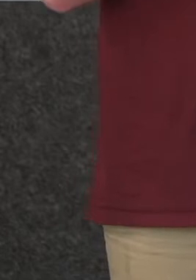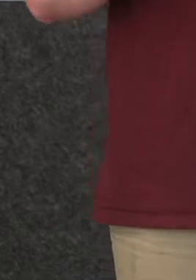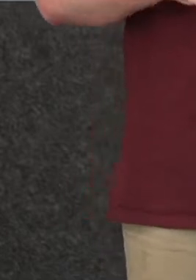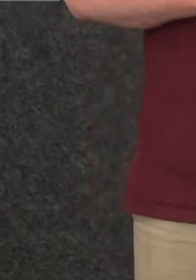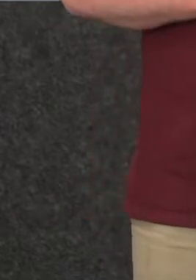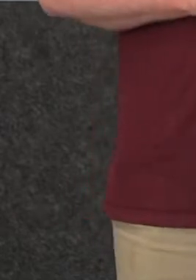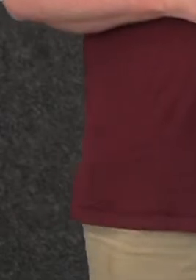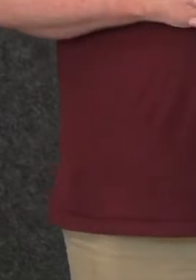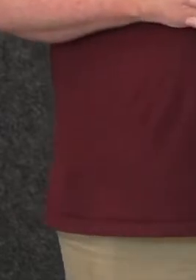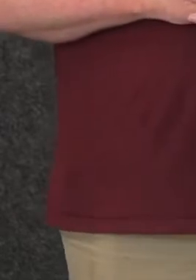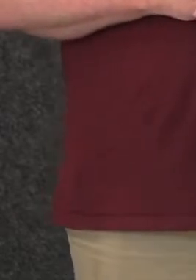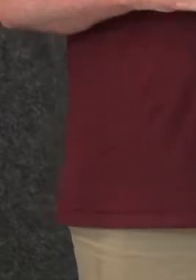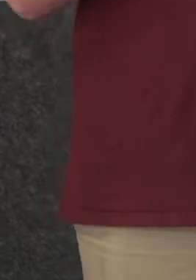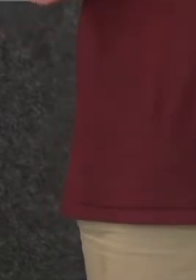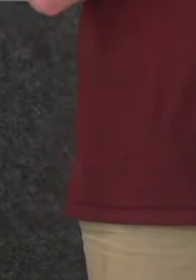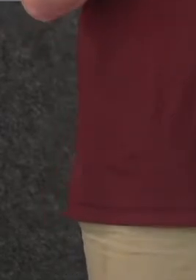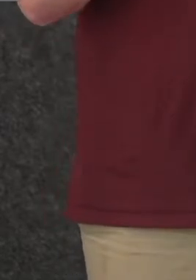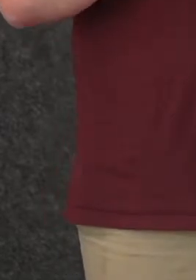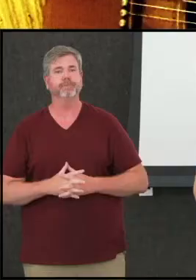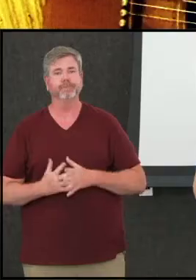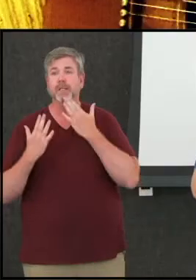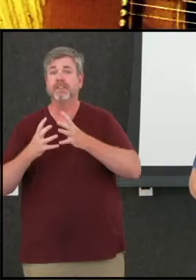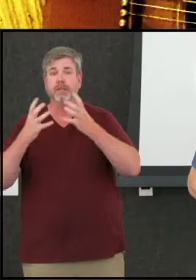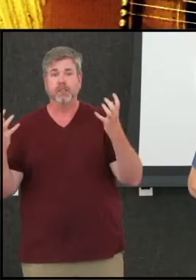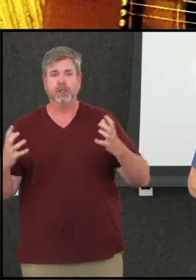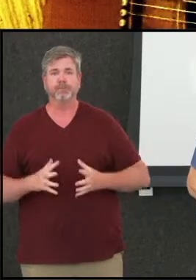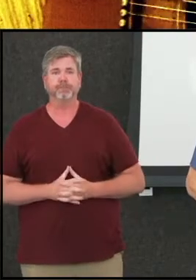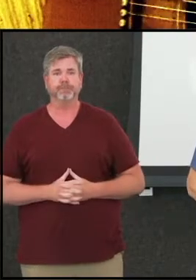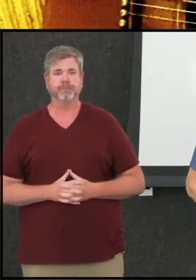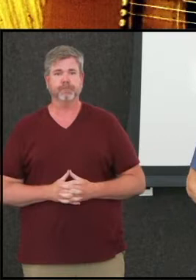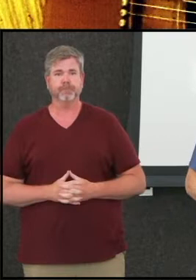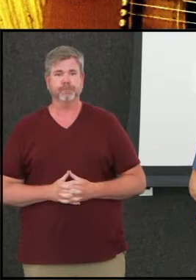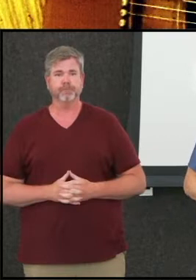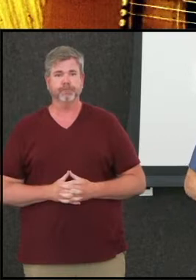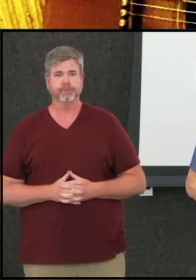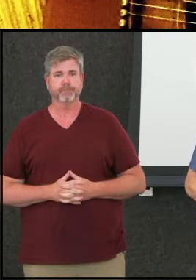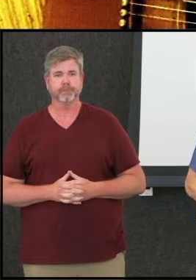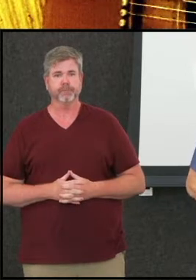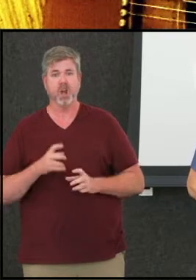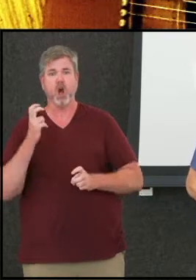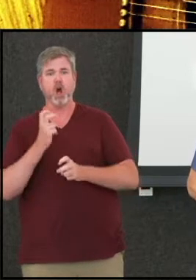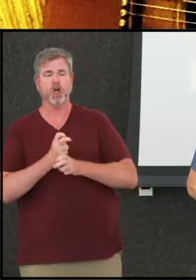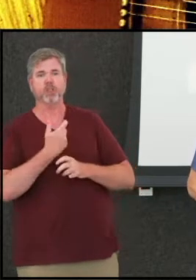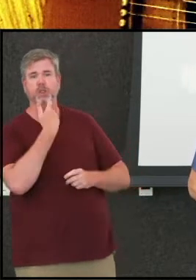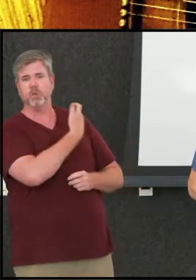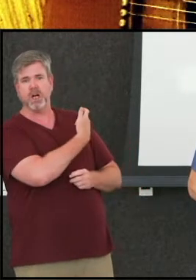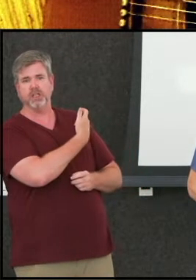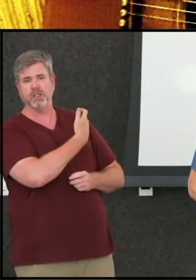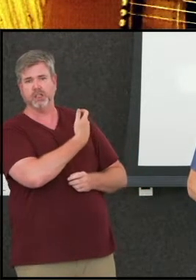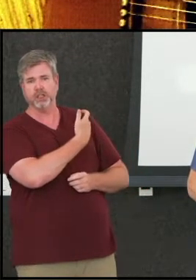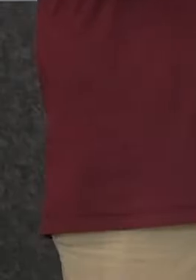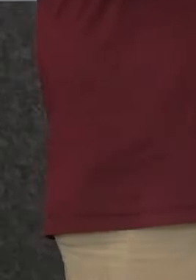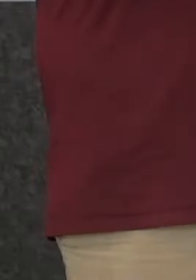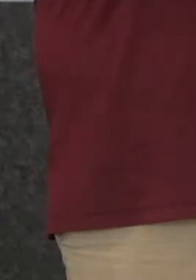Thank you very much. It's hard watching that video as a